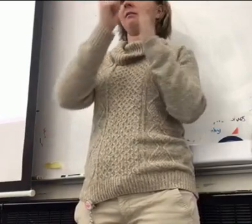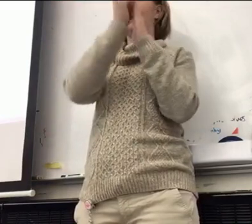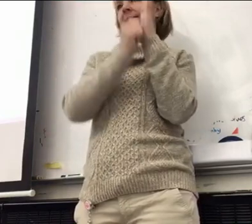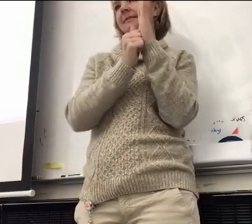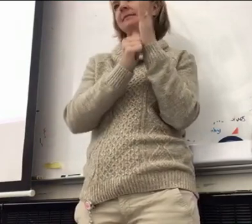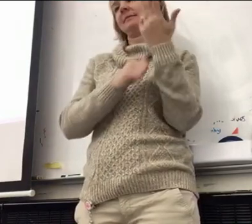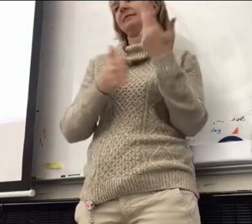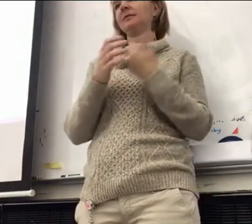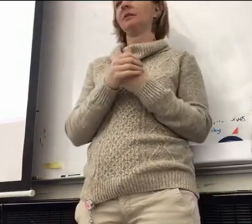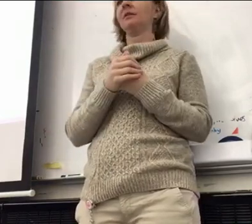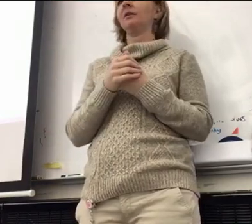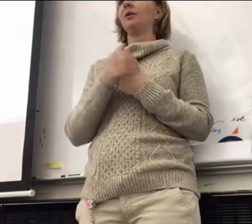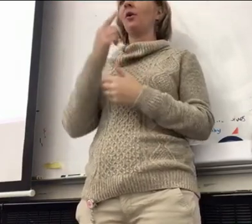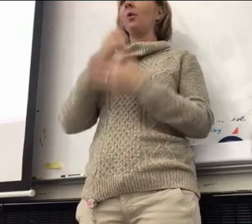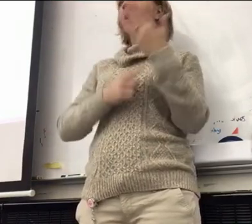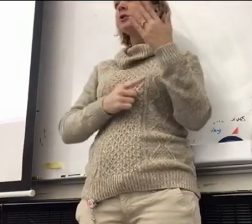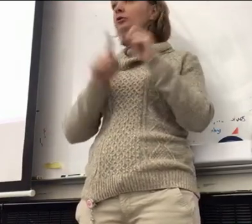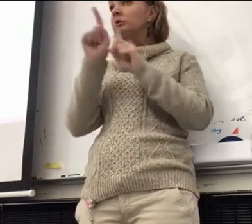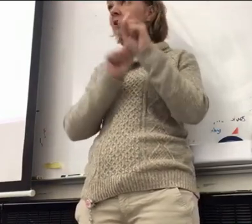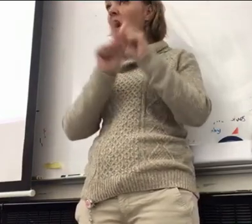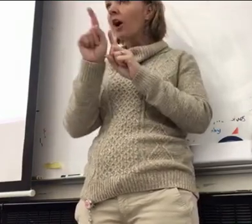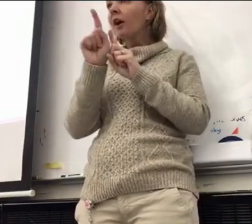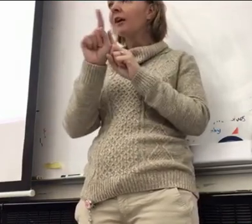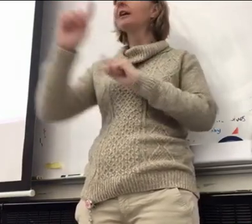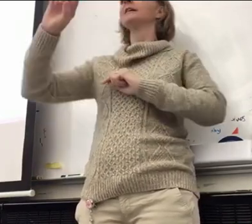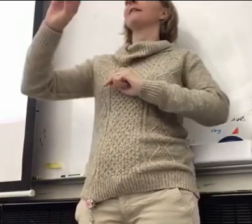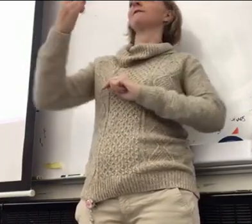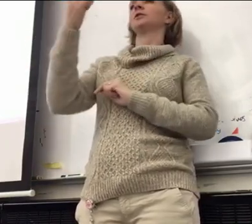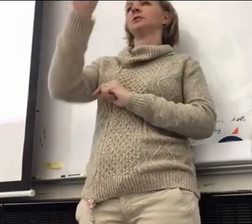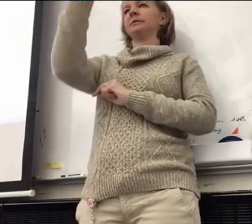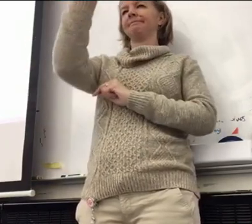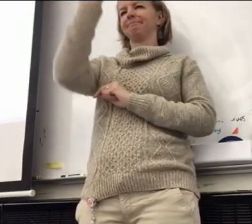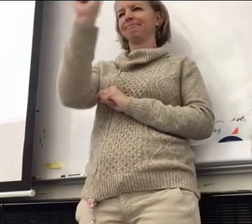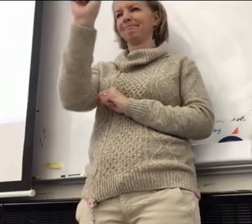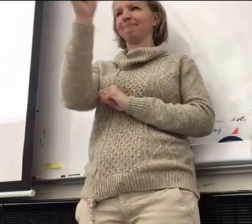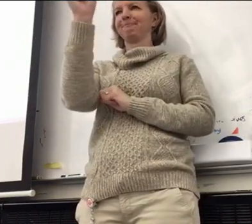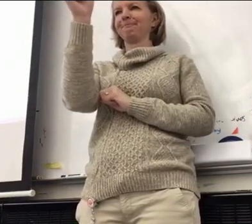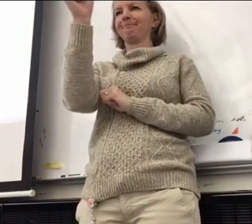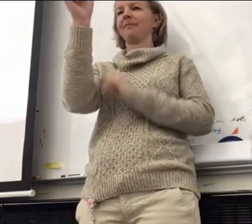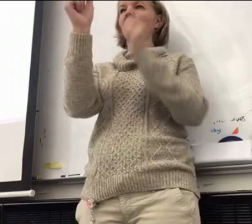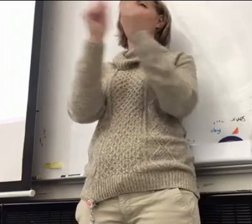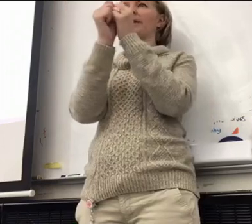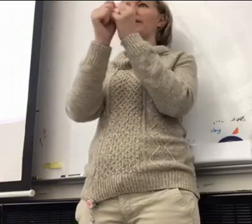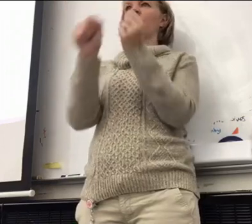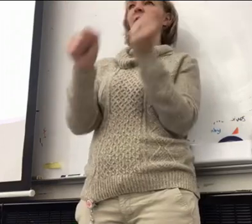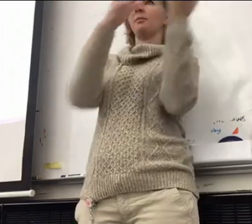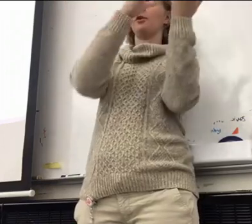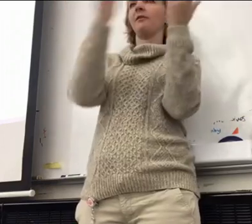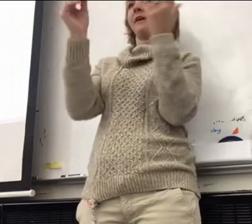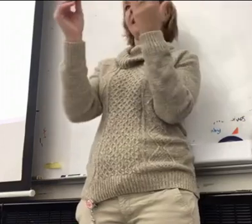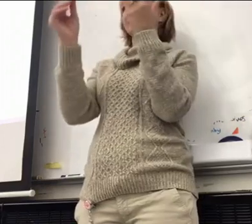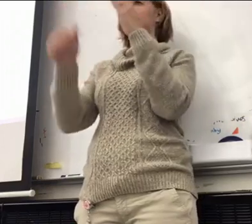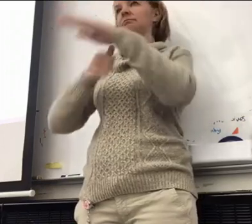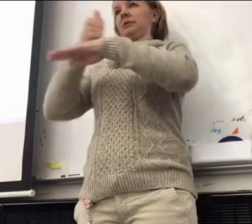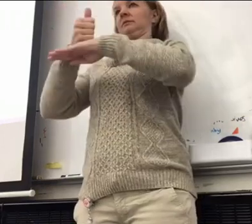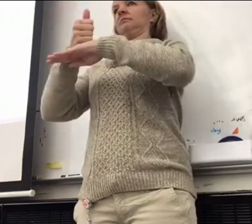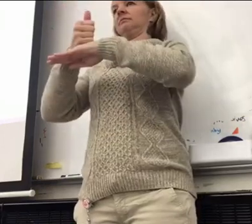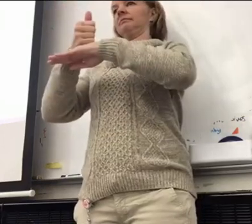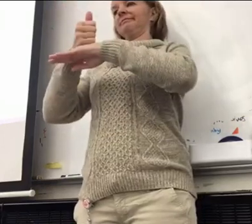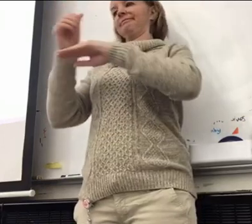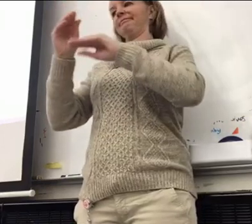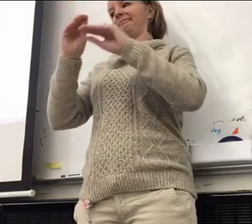Now, what you need to star on this is going to be your very first bullet on the remove and resettle Eastern Native